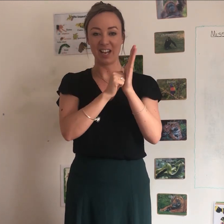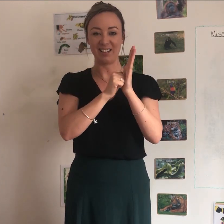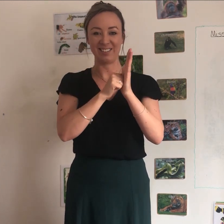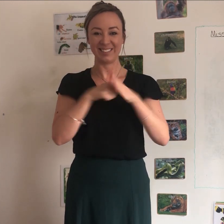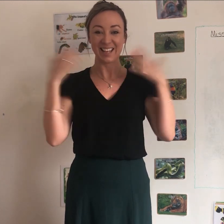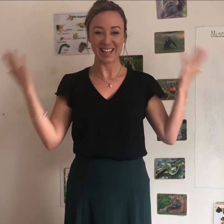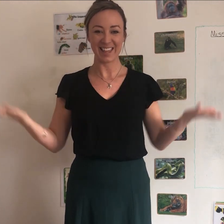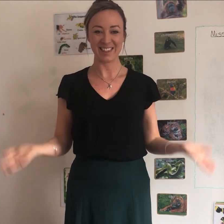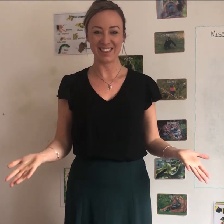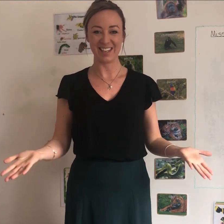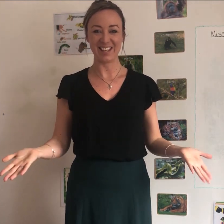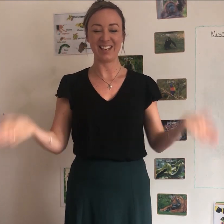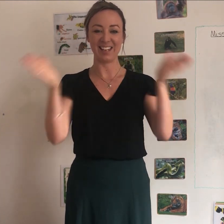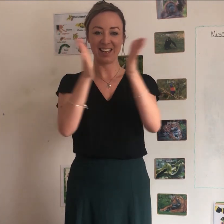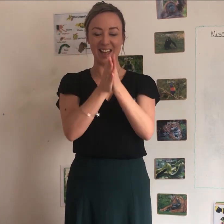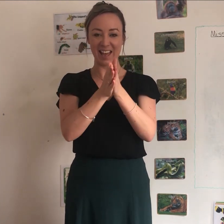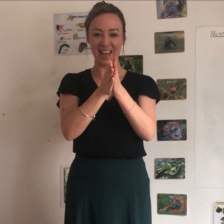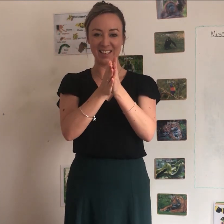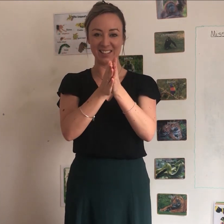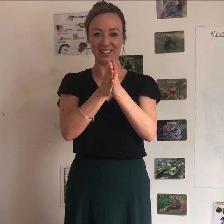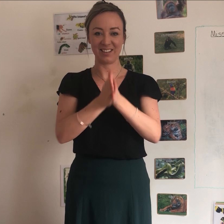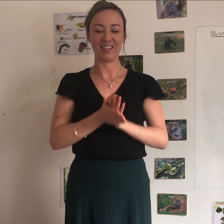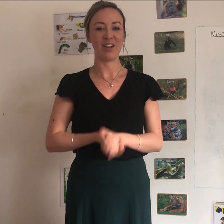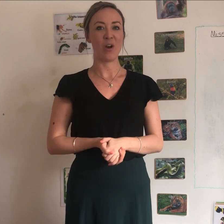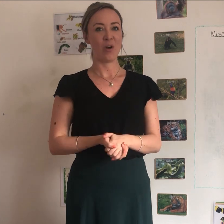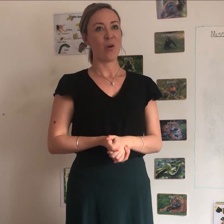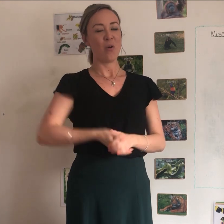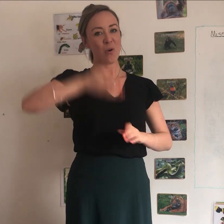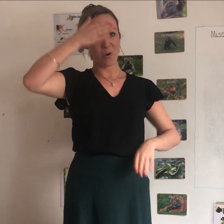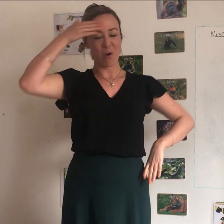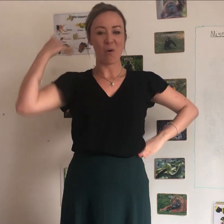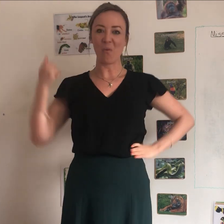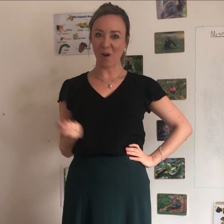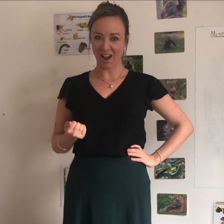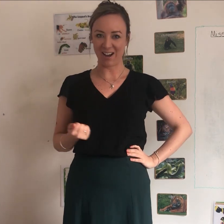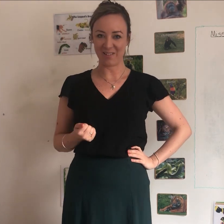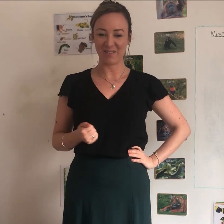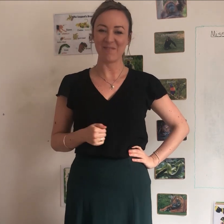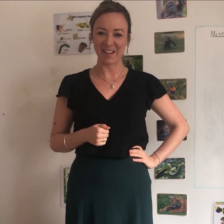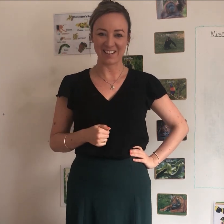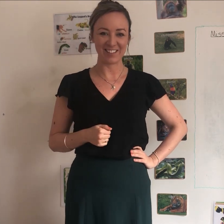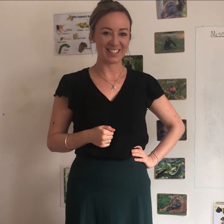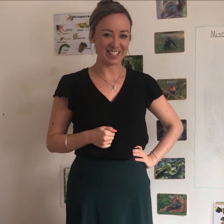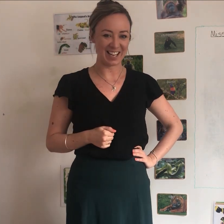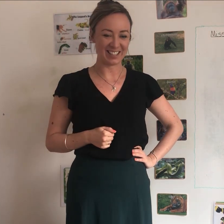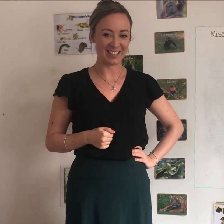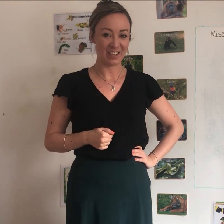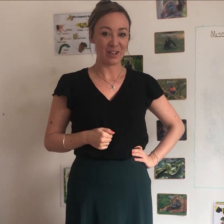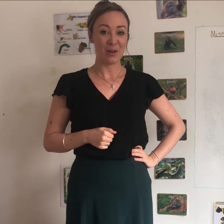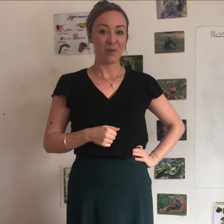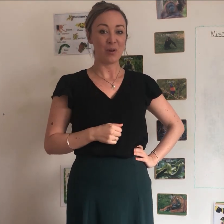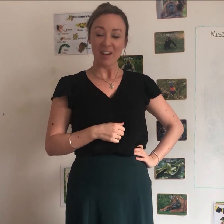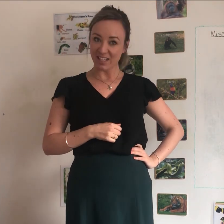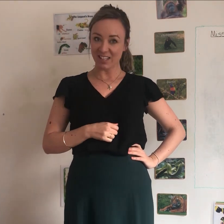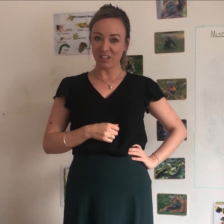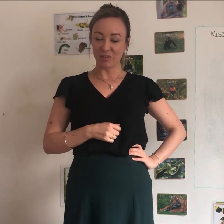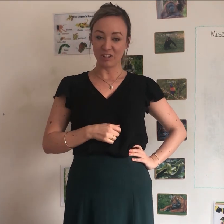shell. The end. Whew, wow, well done. What I think you could